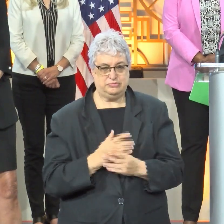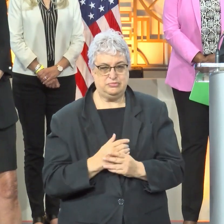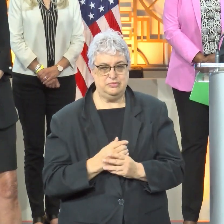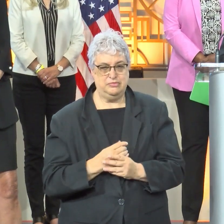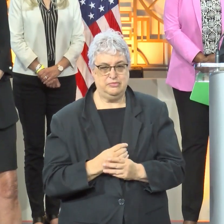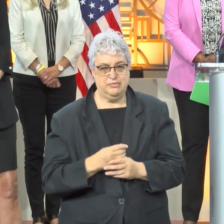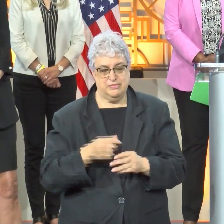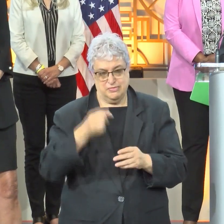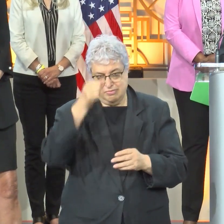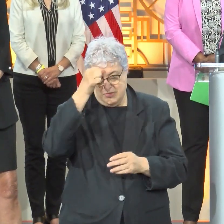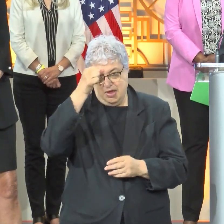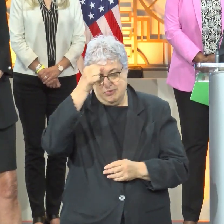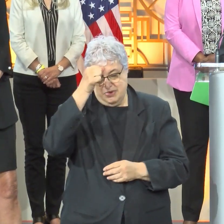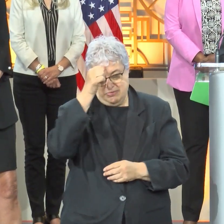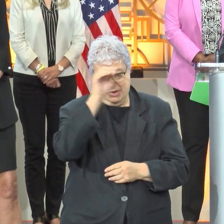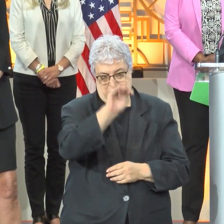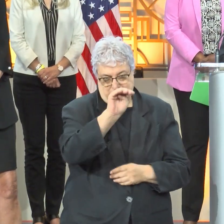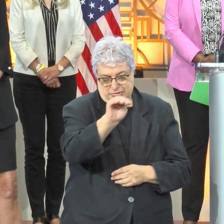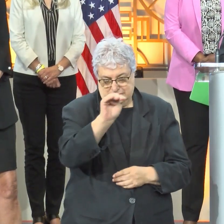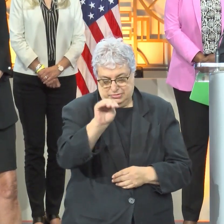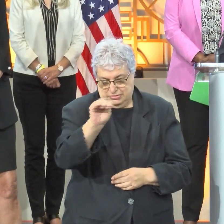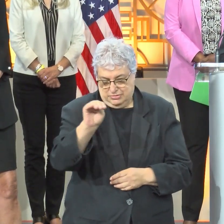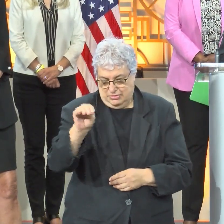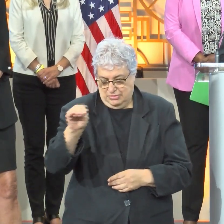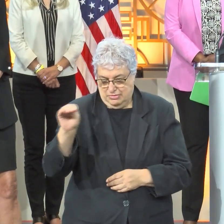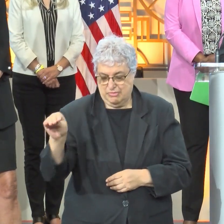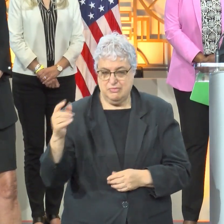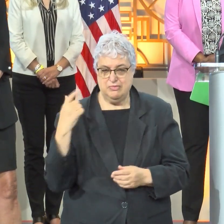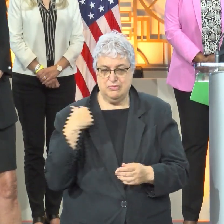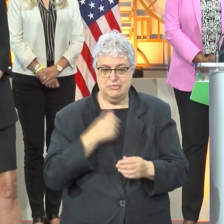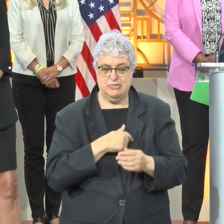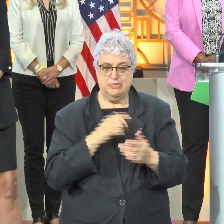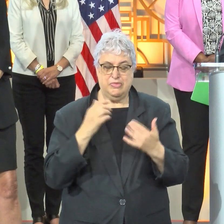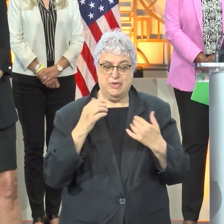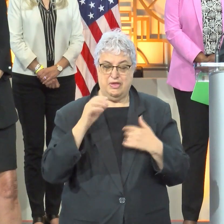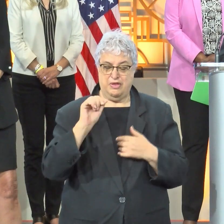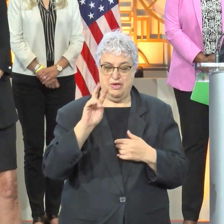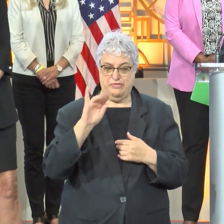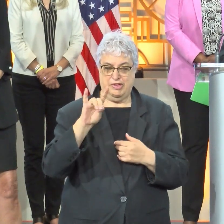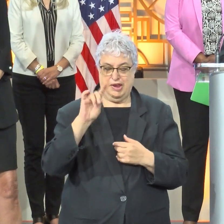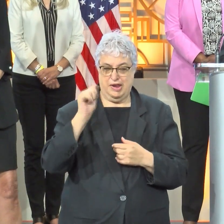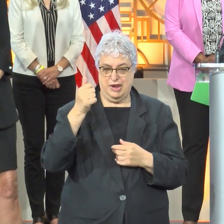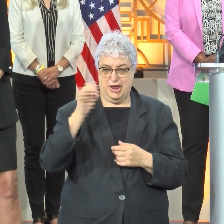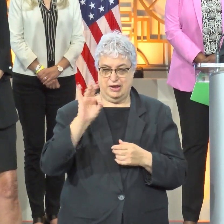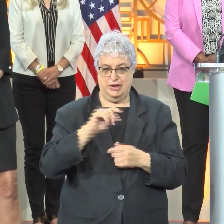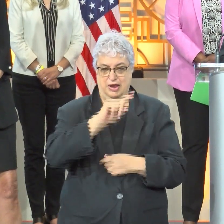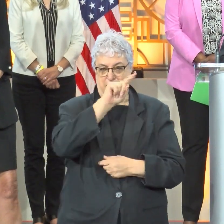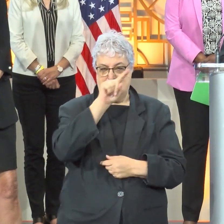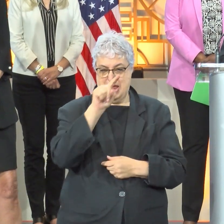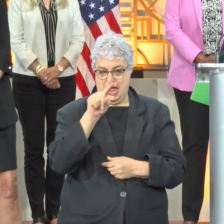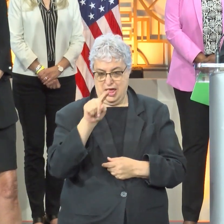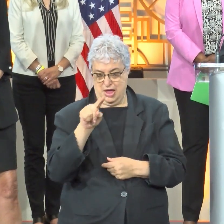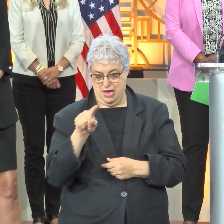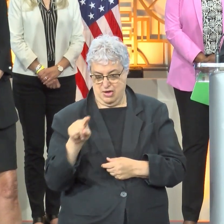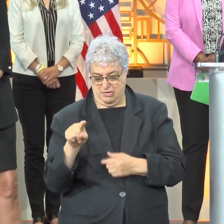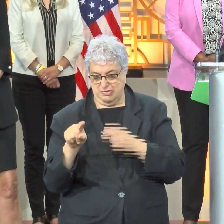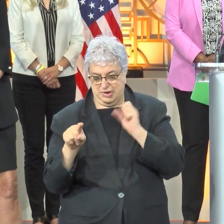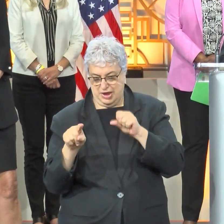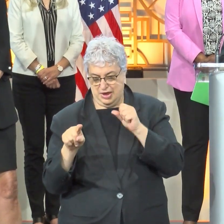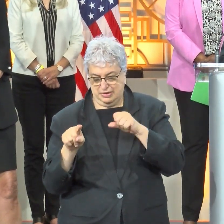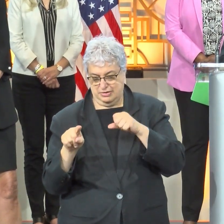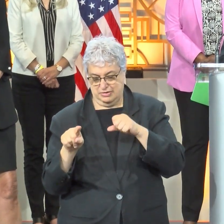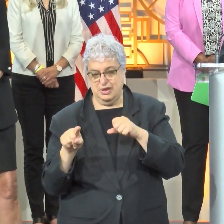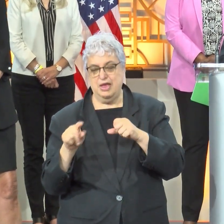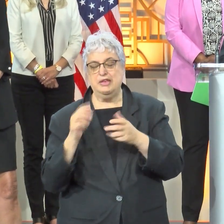as a constant reminders that while we are crushing the curve of COVID-19, we must also